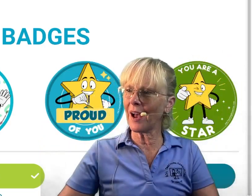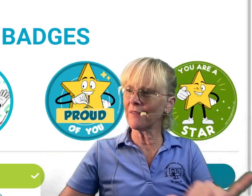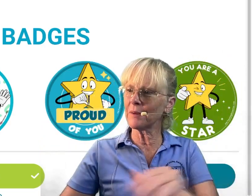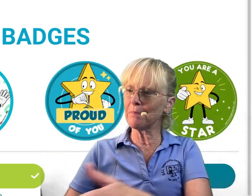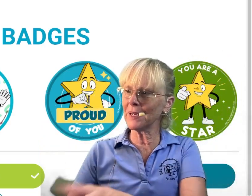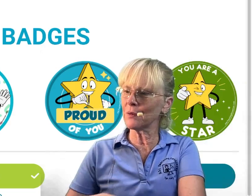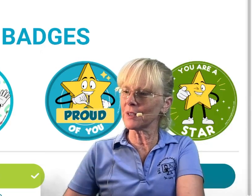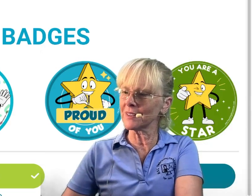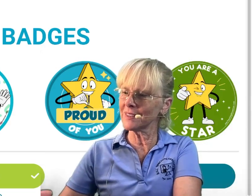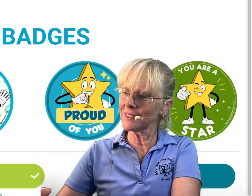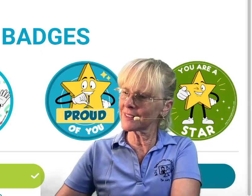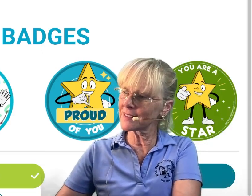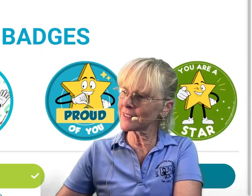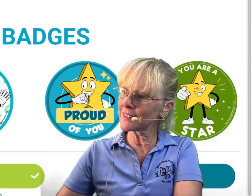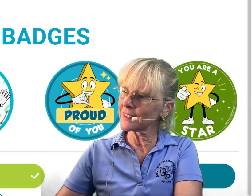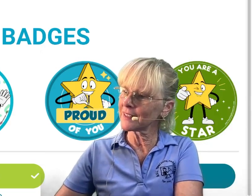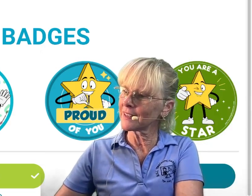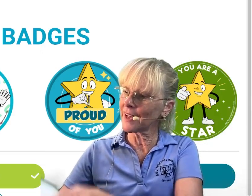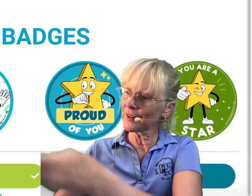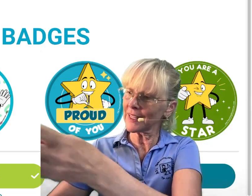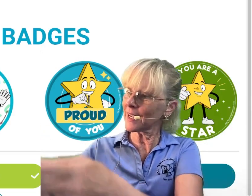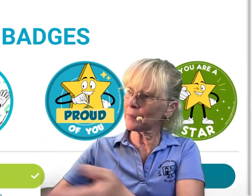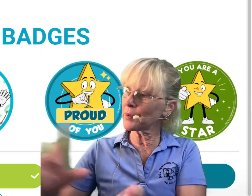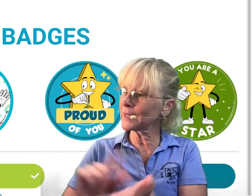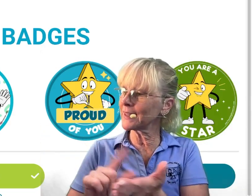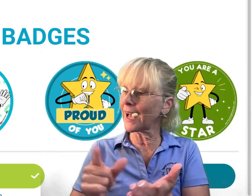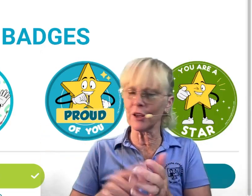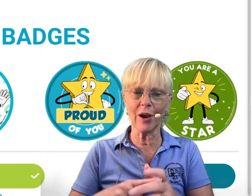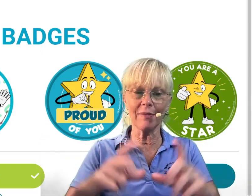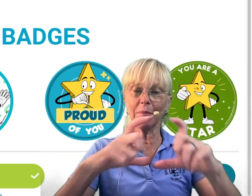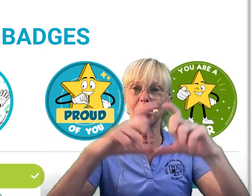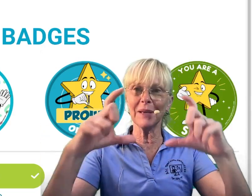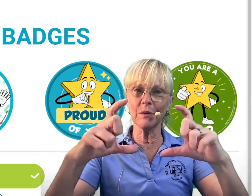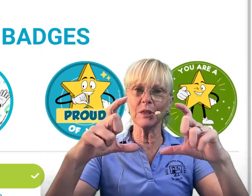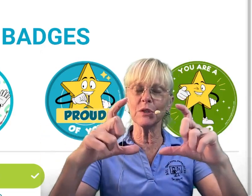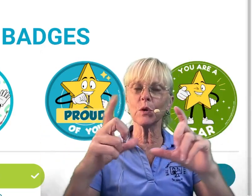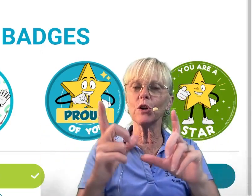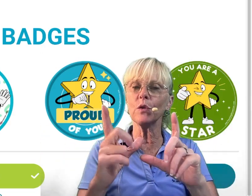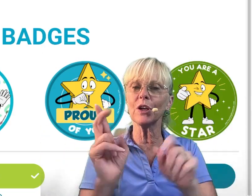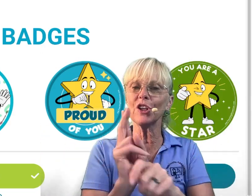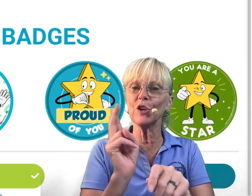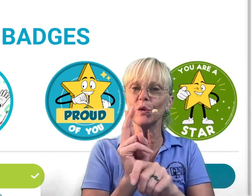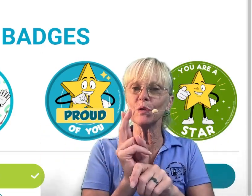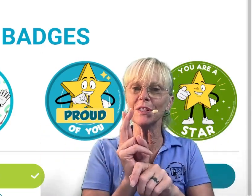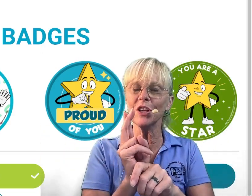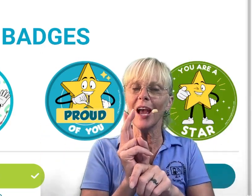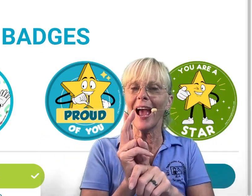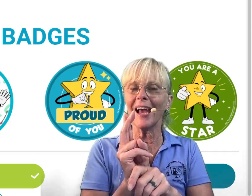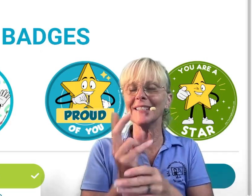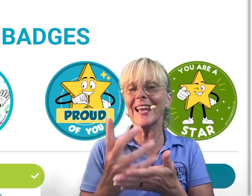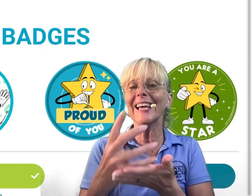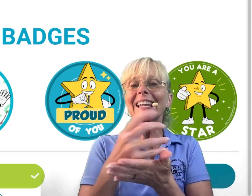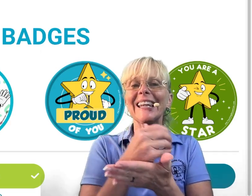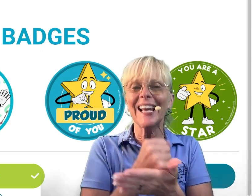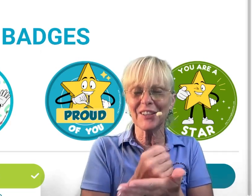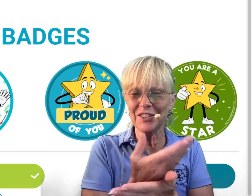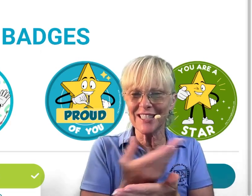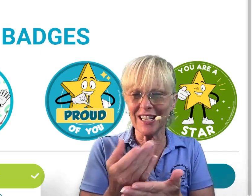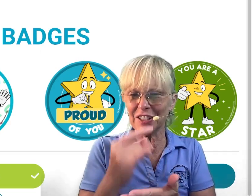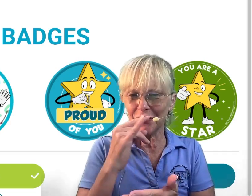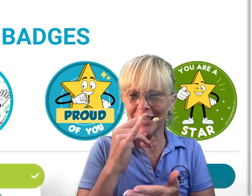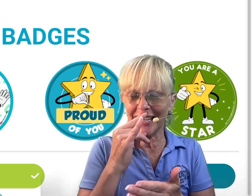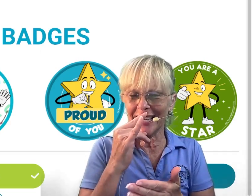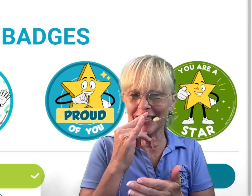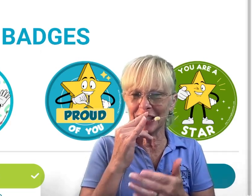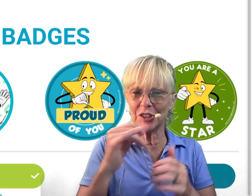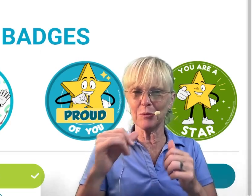then you have the big ones. I don't think I printed that. You have the big ones where you can use as a collector's